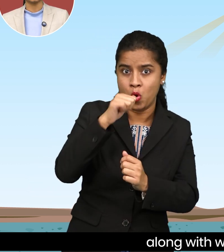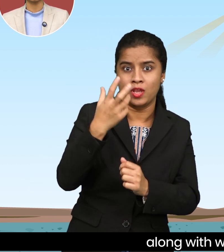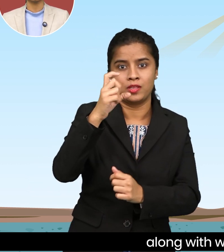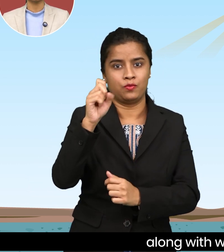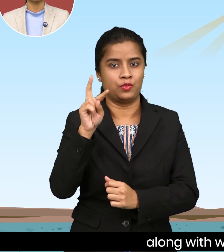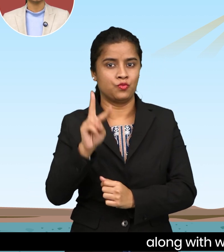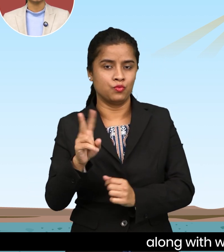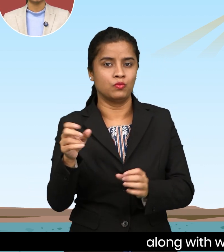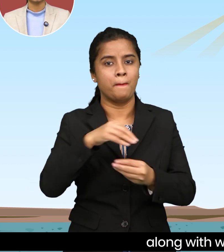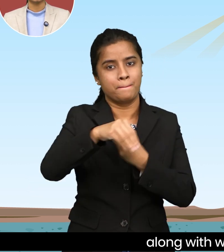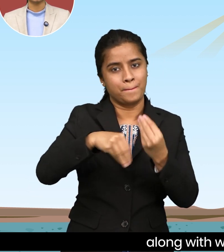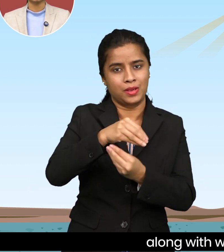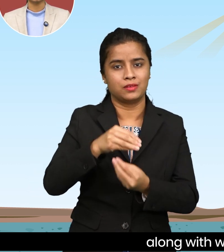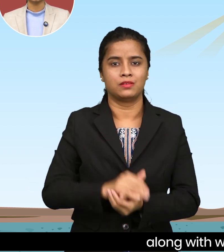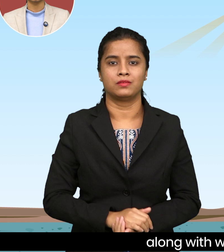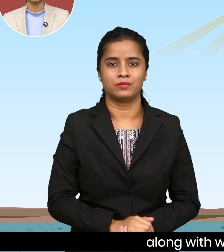dioxide.